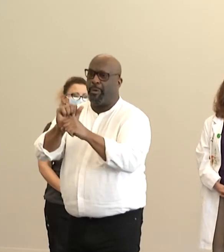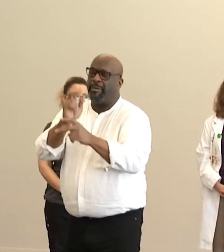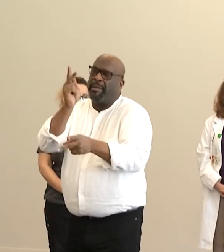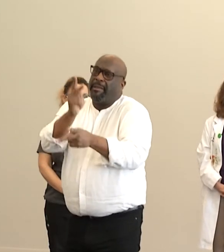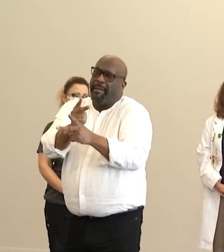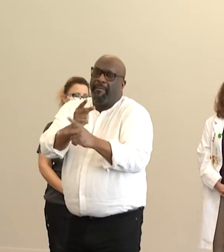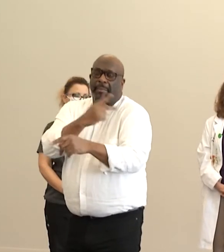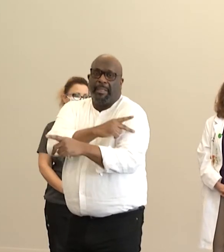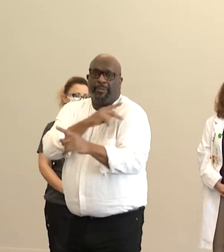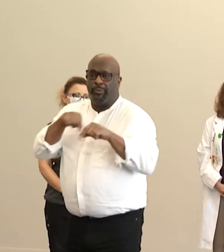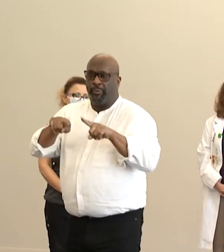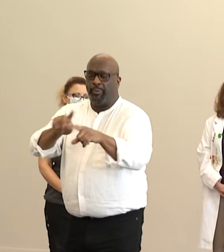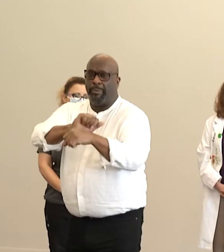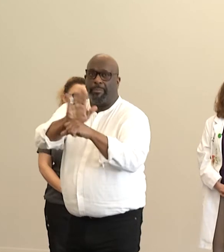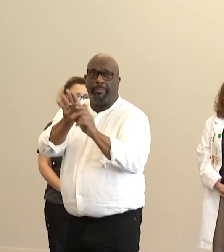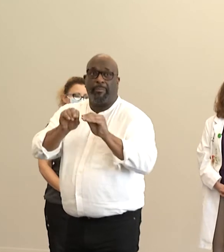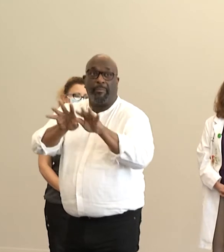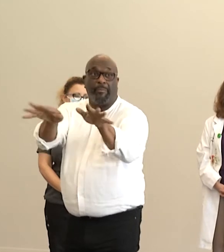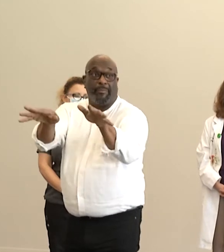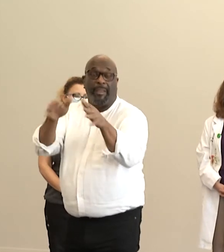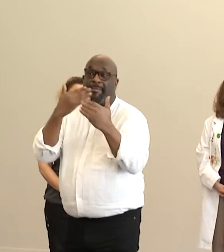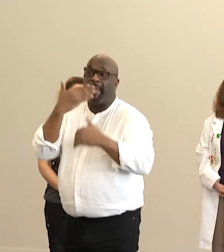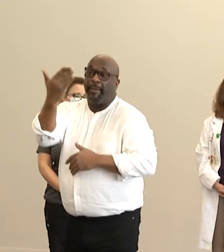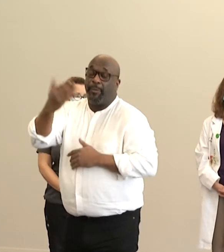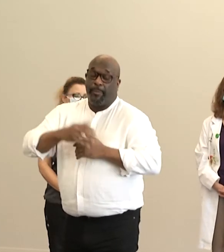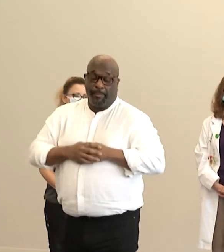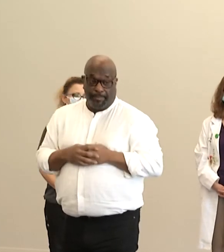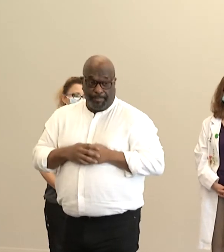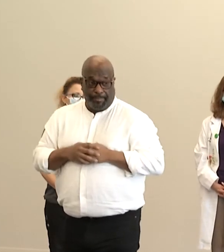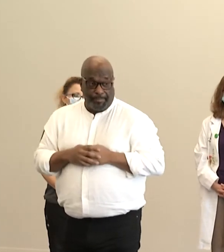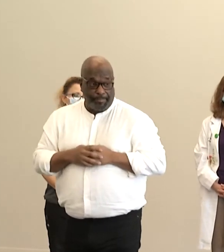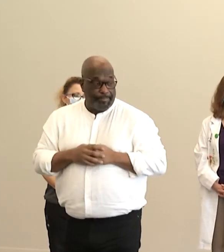citizens during this pandemic. Thank you.